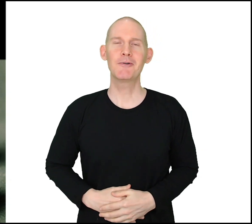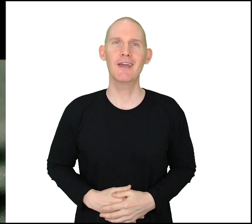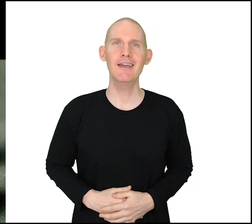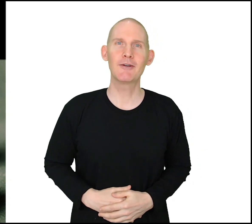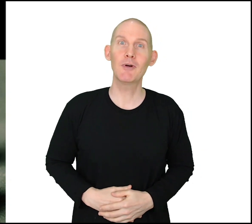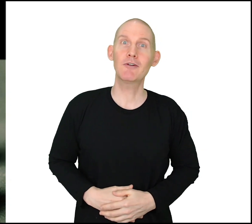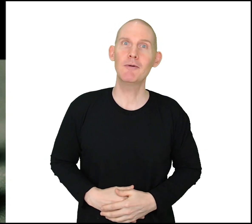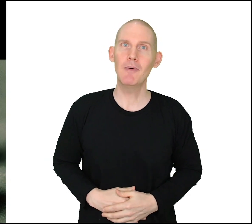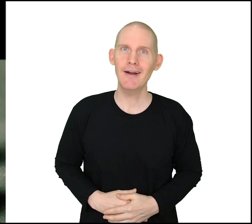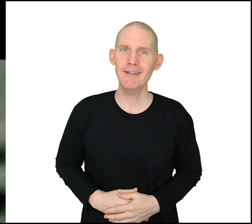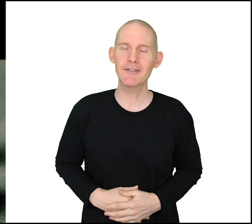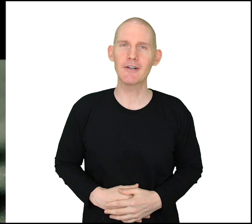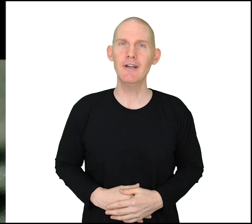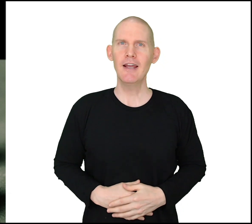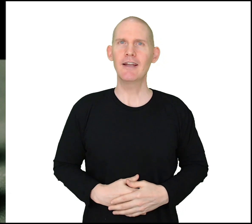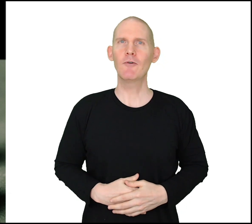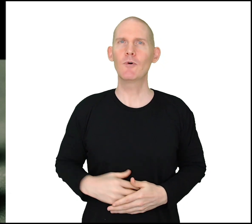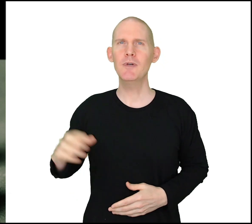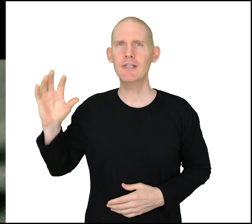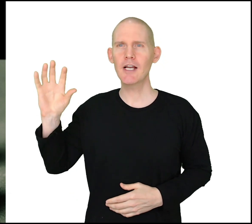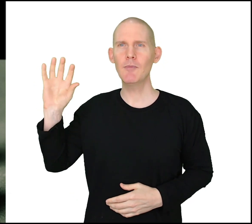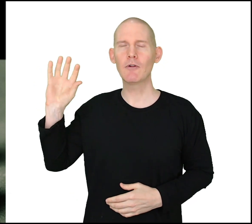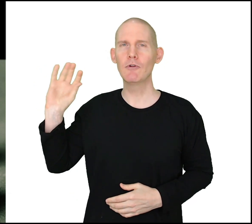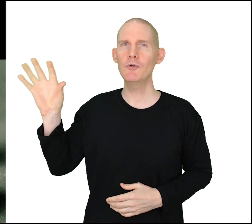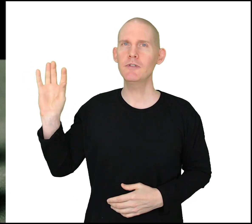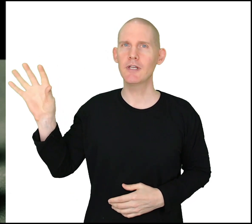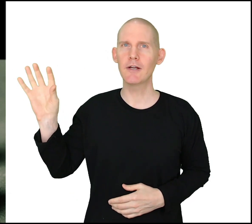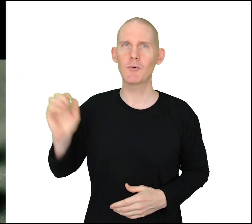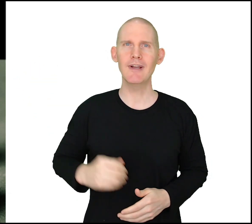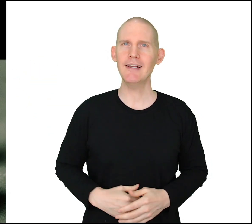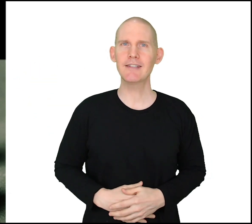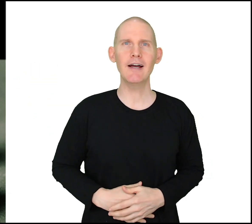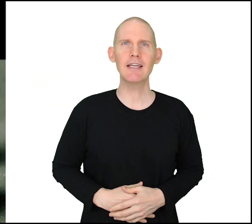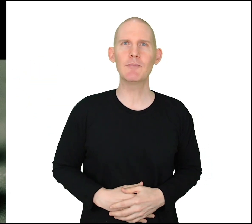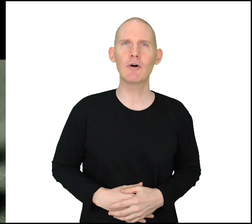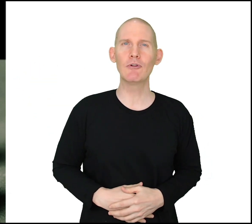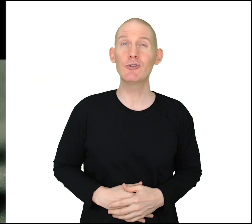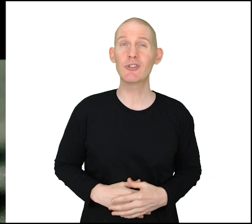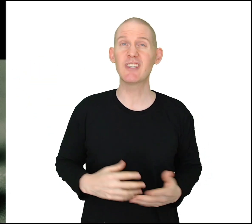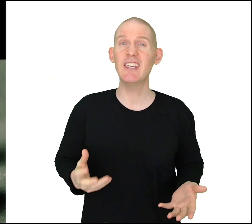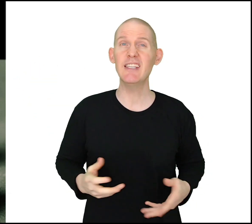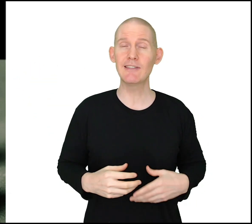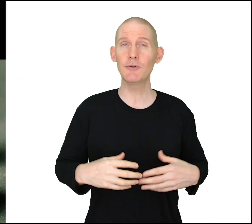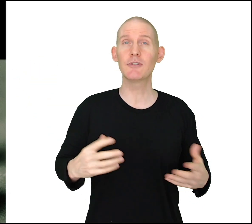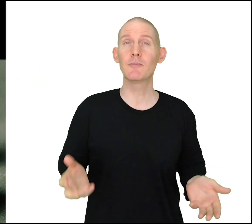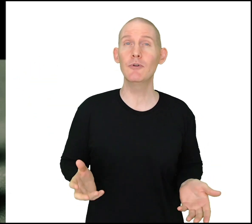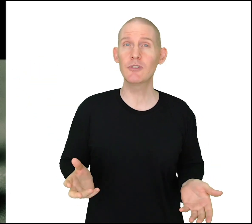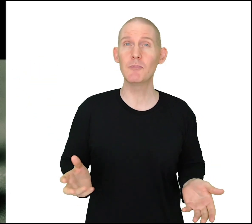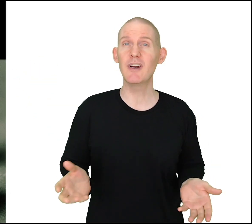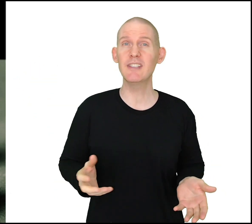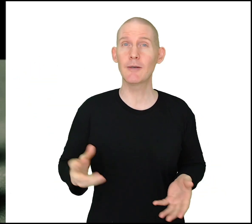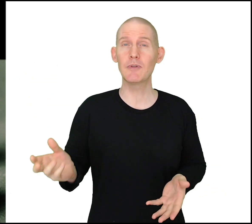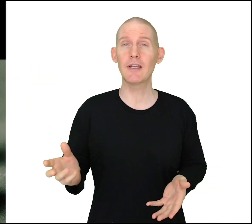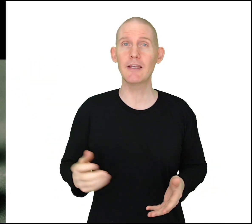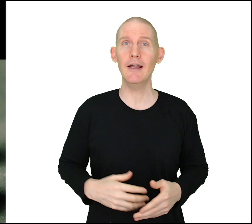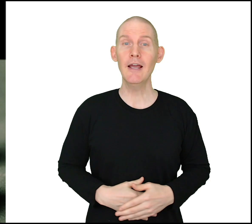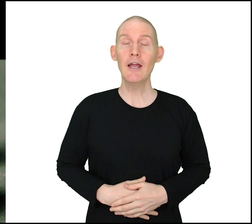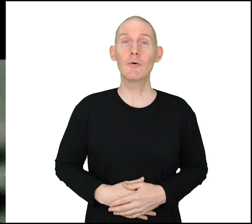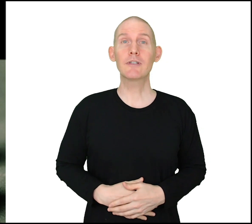Okay, quick reminder. Now, when we talk about lose here, we're not talking about lose your keys, lose your money, something like that. We're